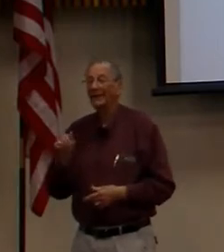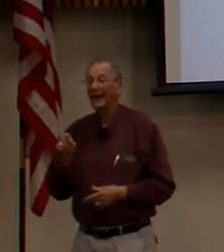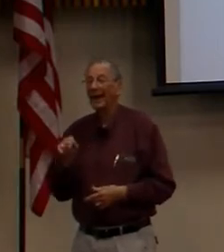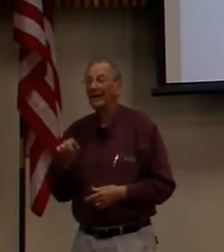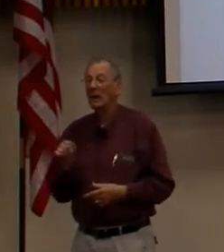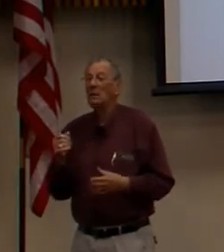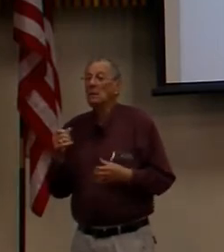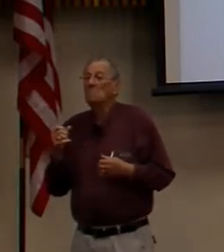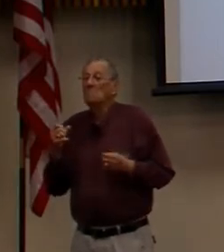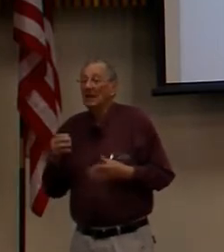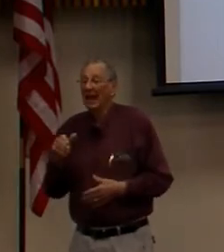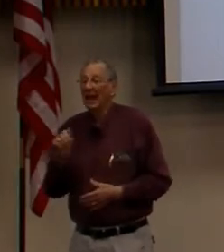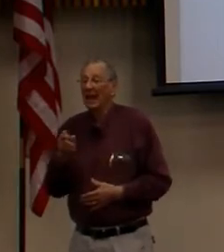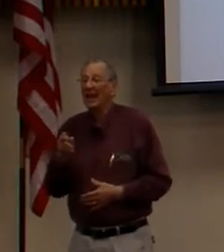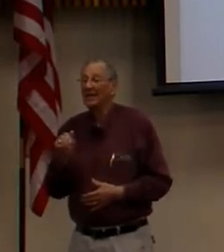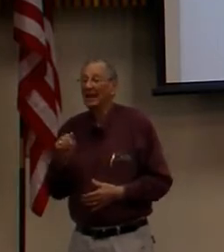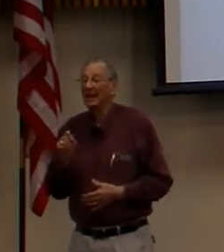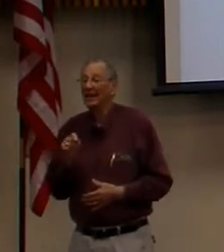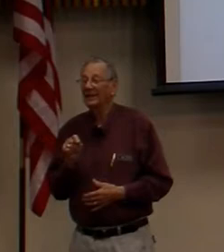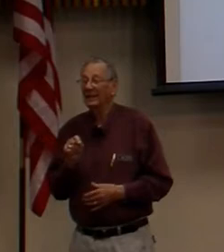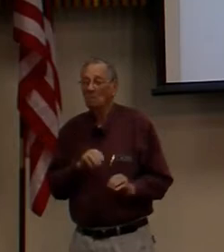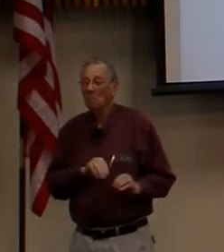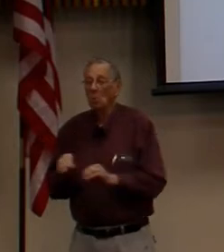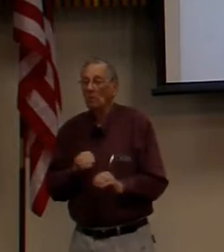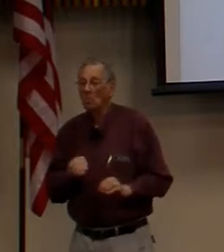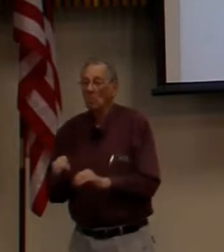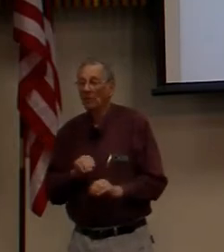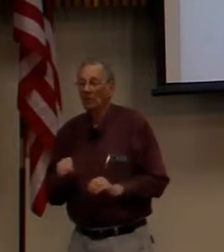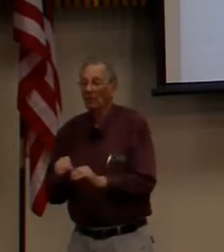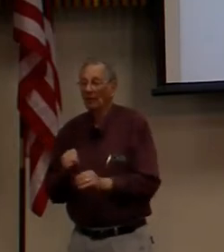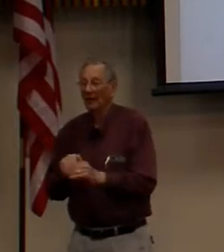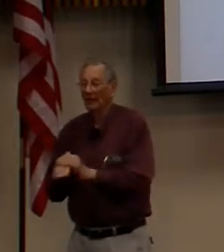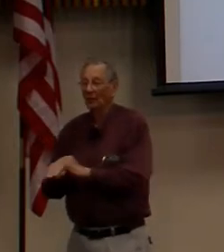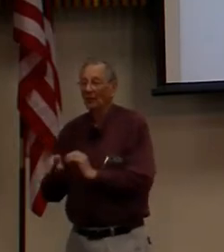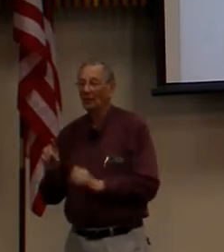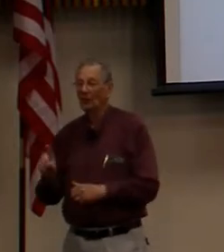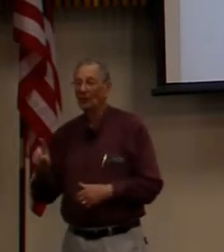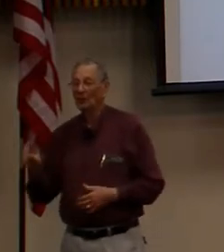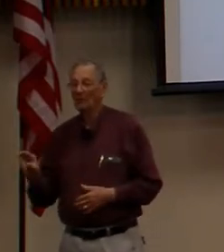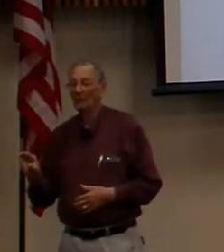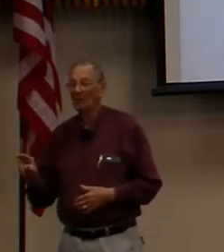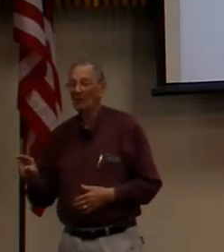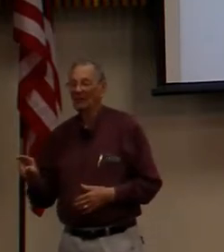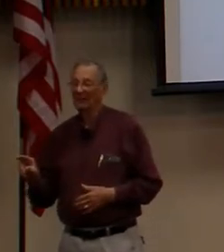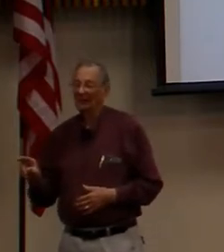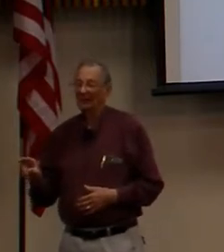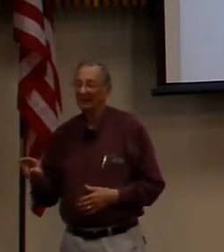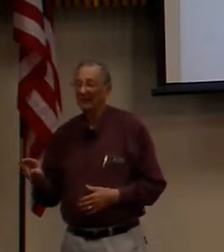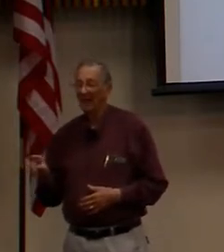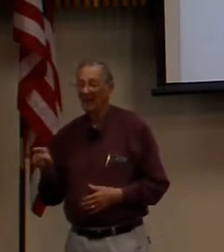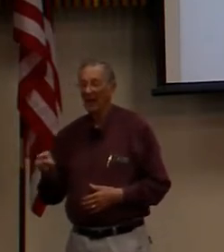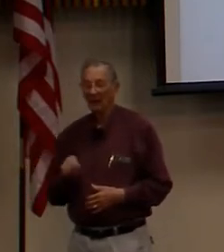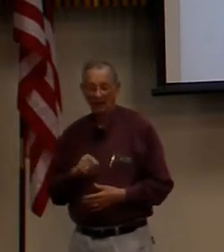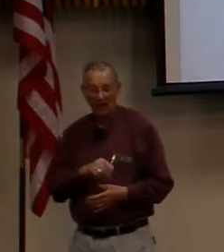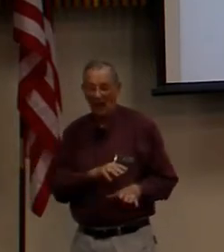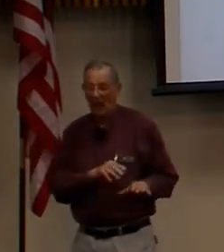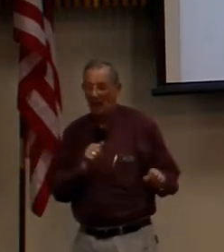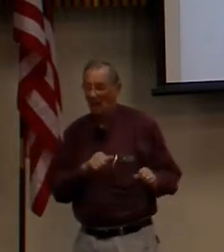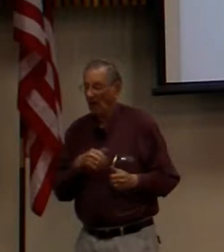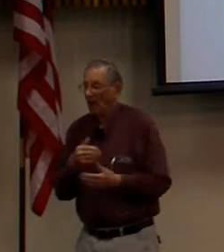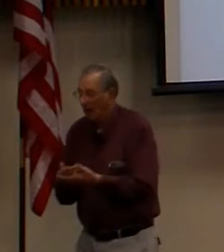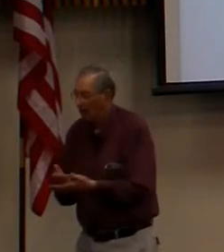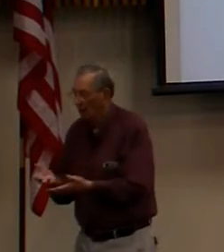a lot of Haitians are moving from Haiti into the Dominican Republic. This is kind of where they land. So